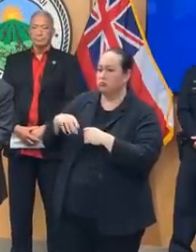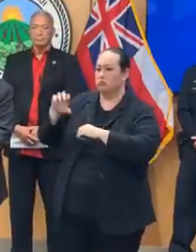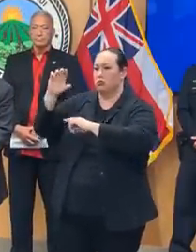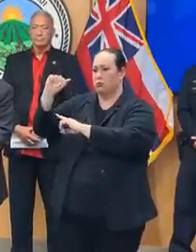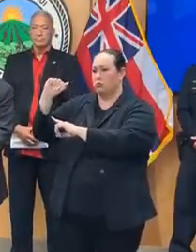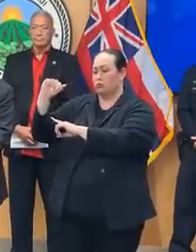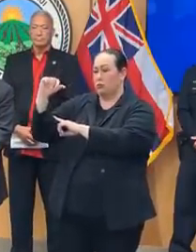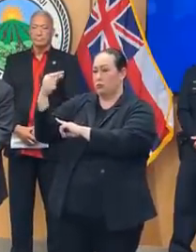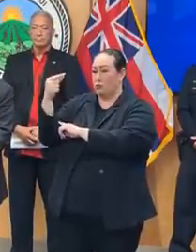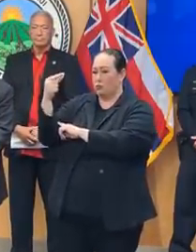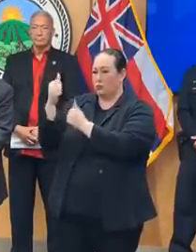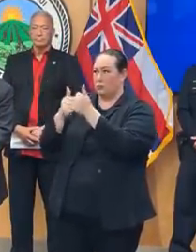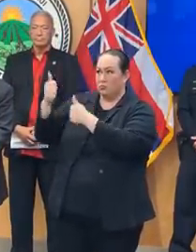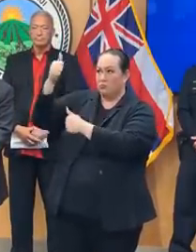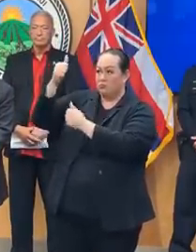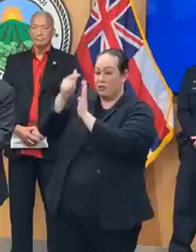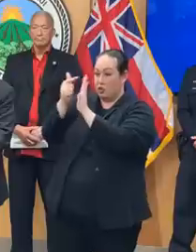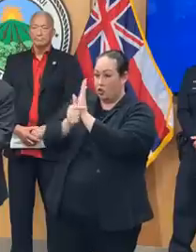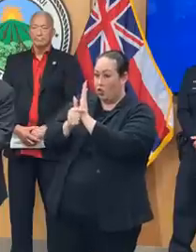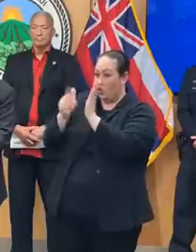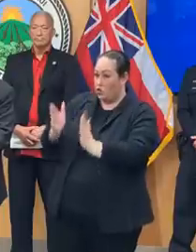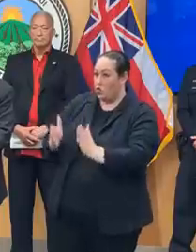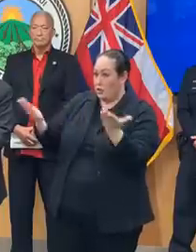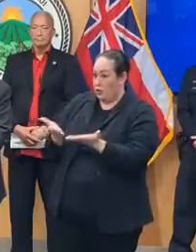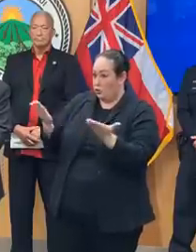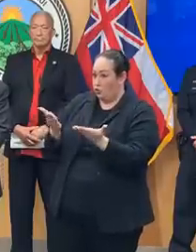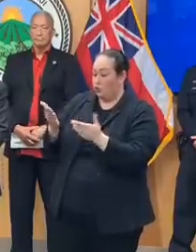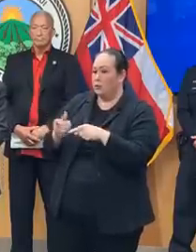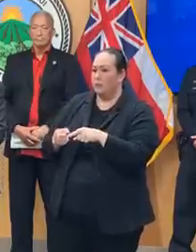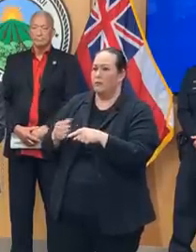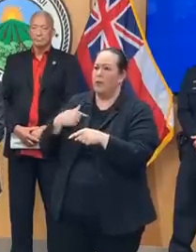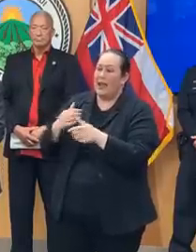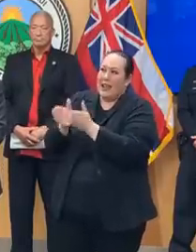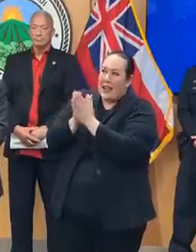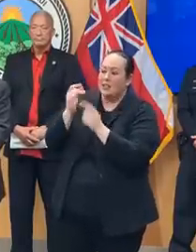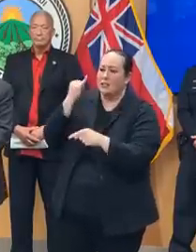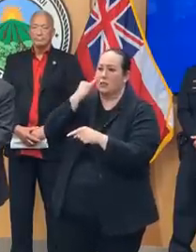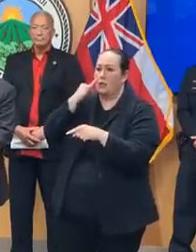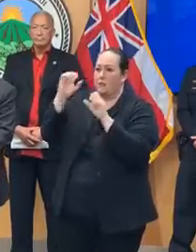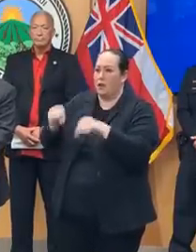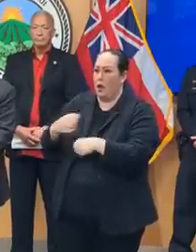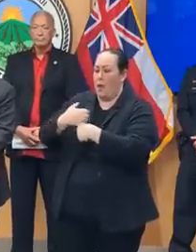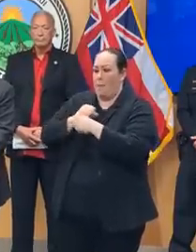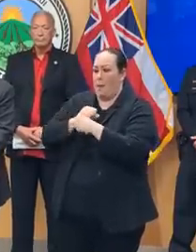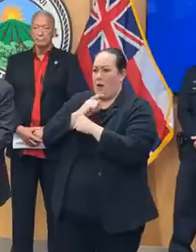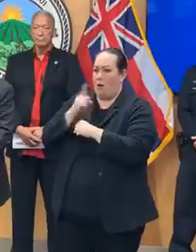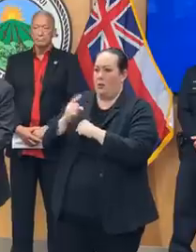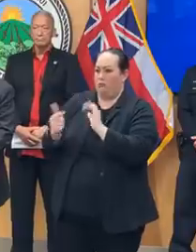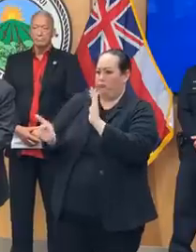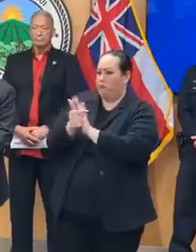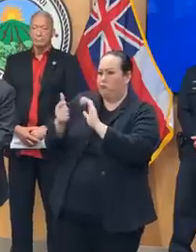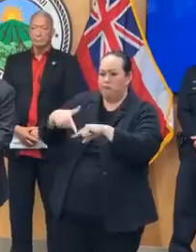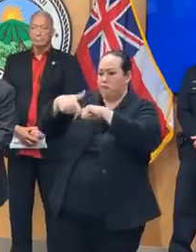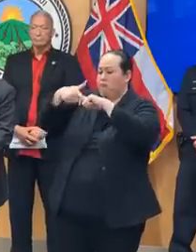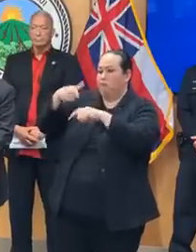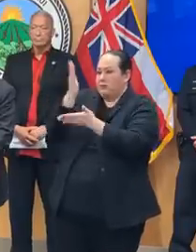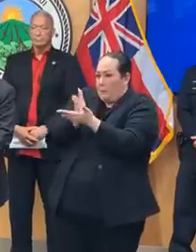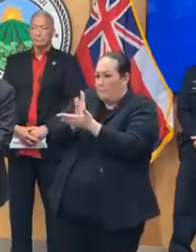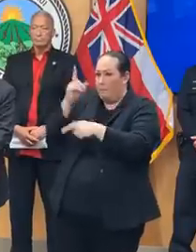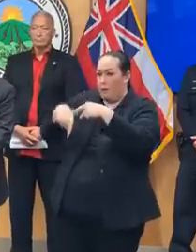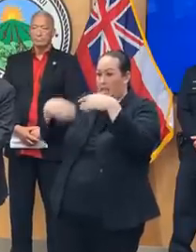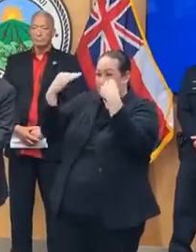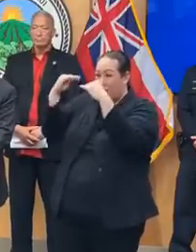on any transactions. There's some legal challenges there. We're going to push right through those and make sure that people don't lose their land here